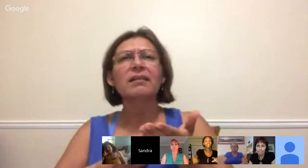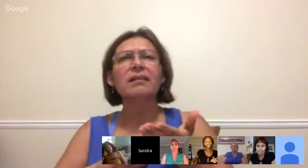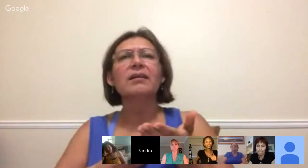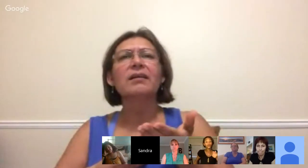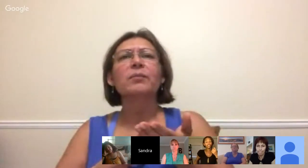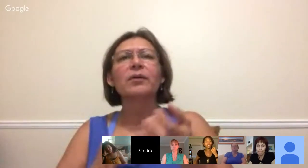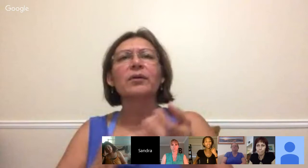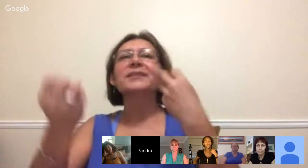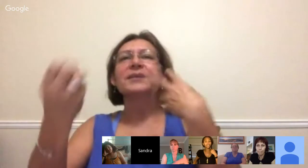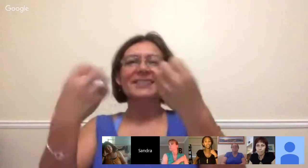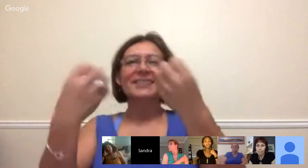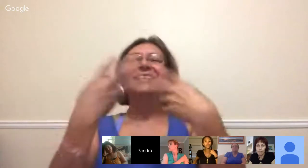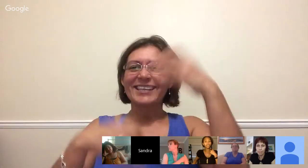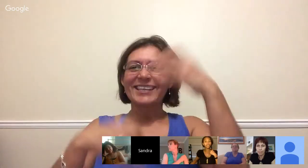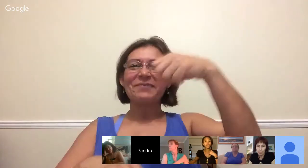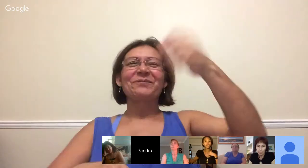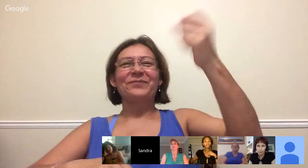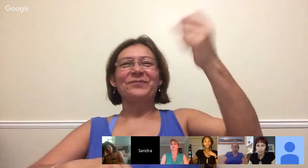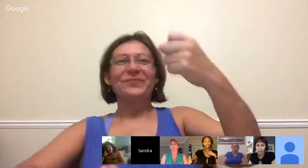Sandra, you have a question?